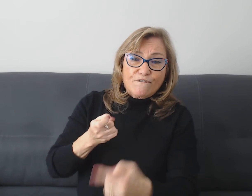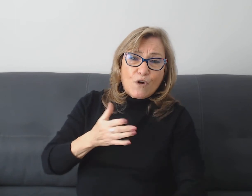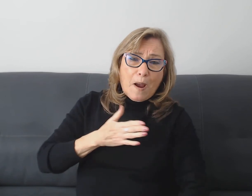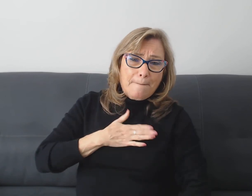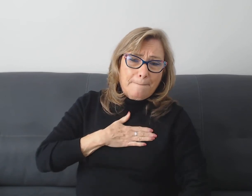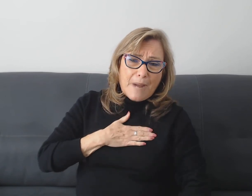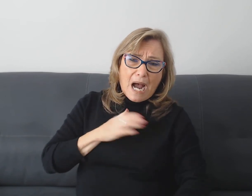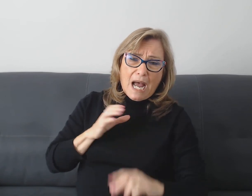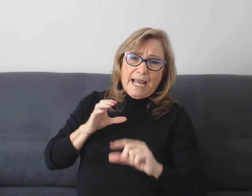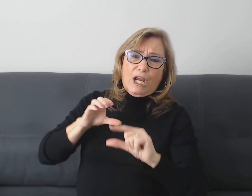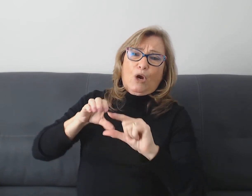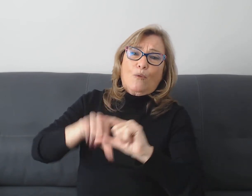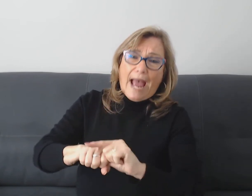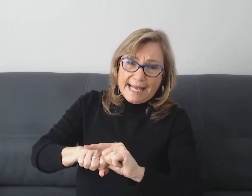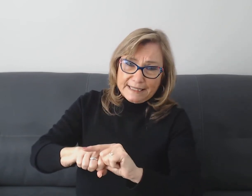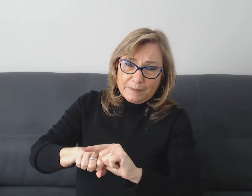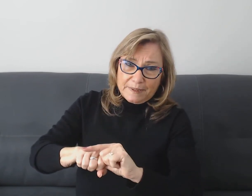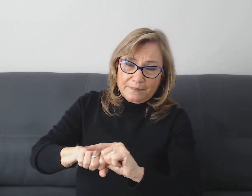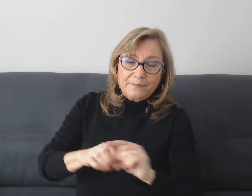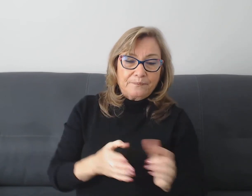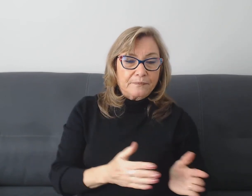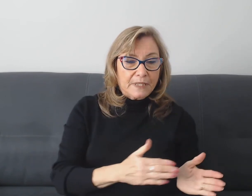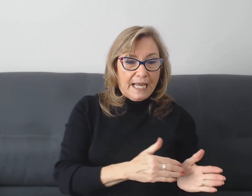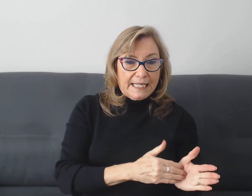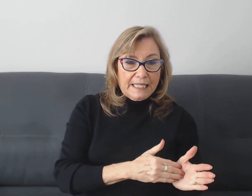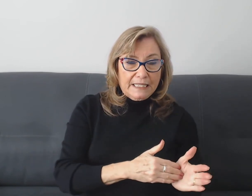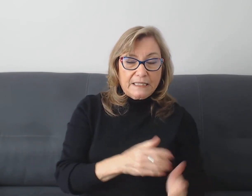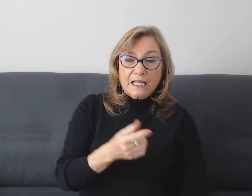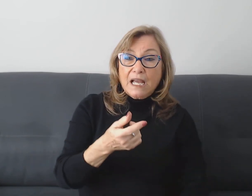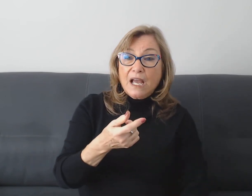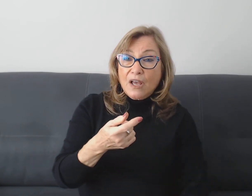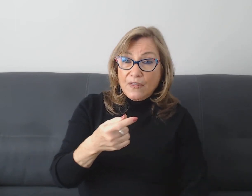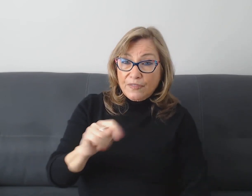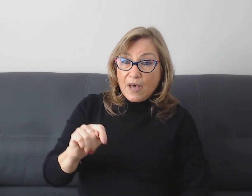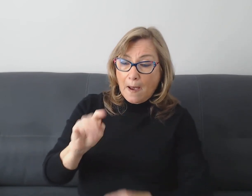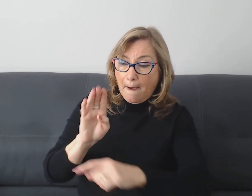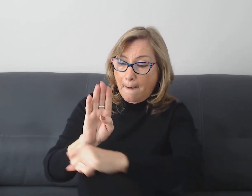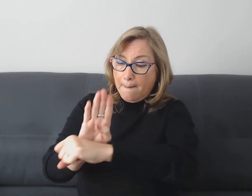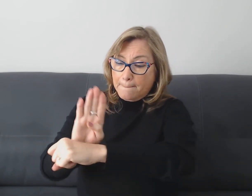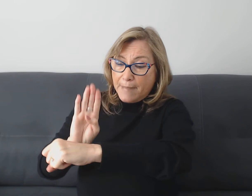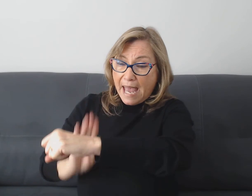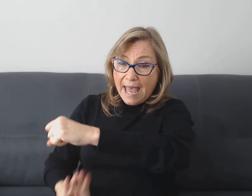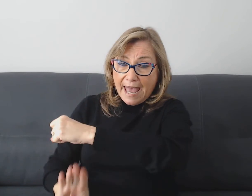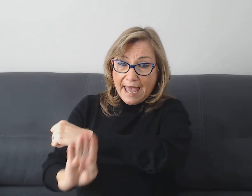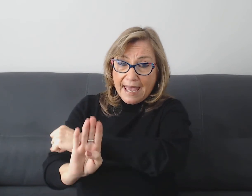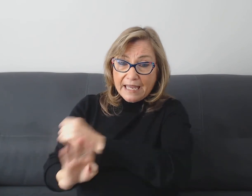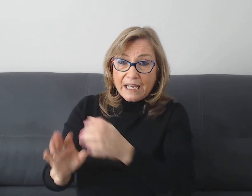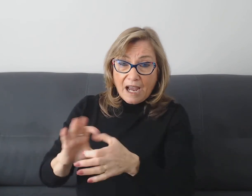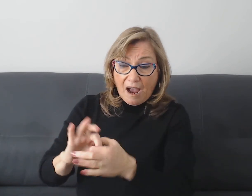Again, the bag of money was inches from my grasp.